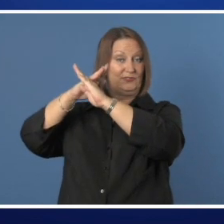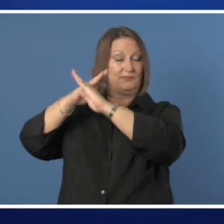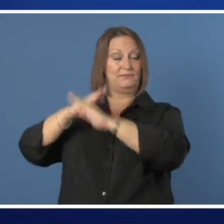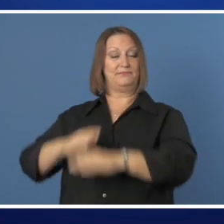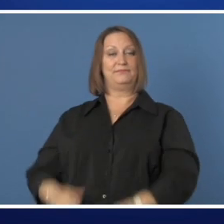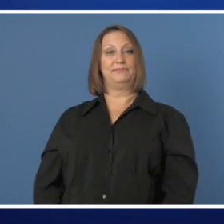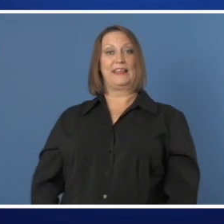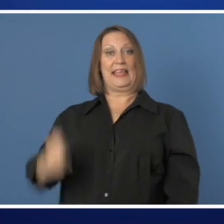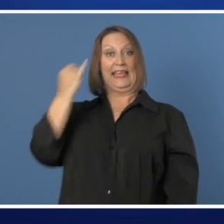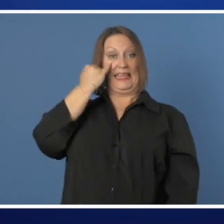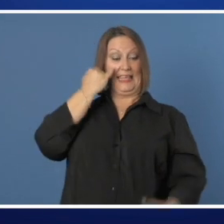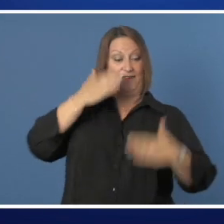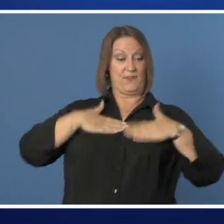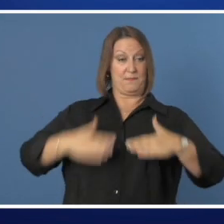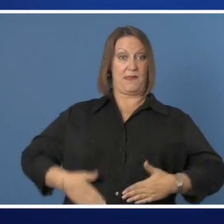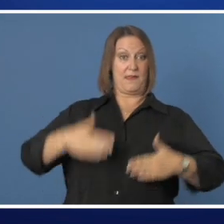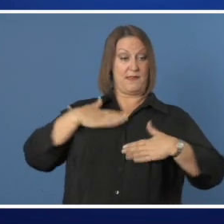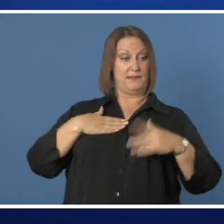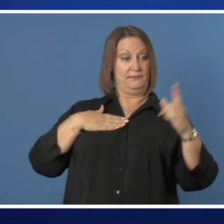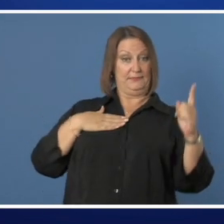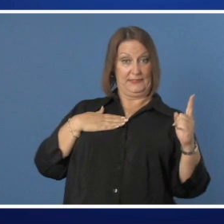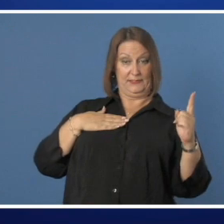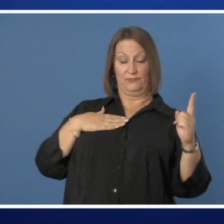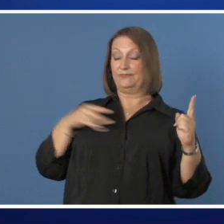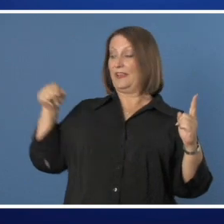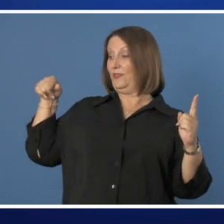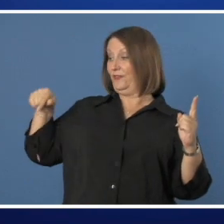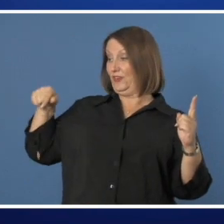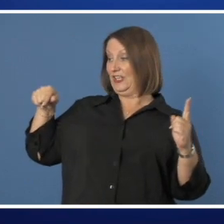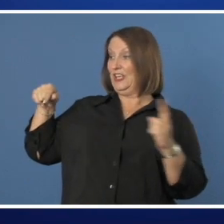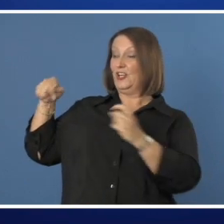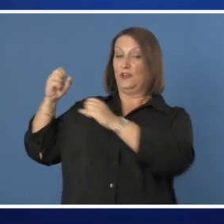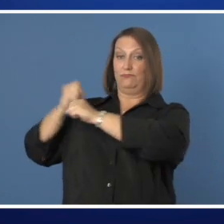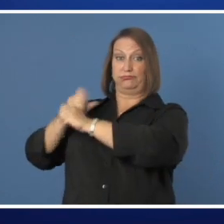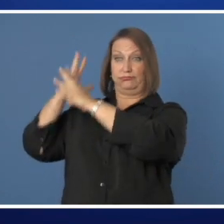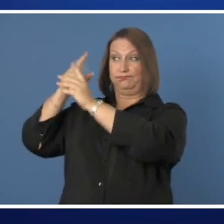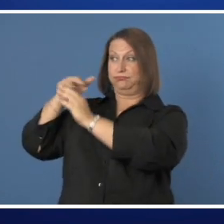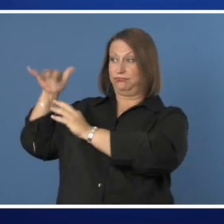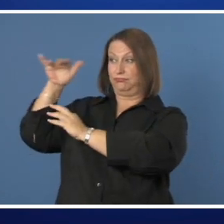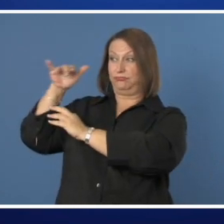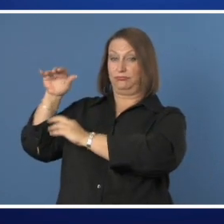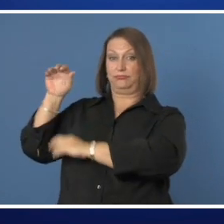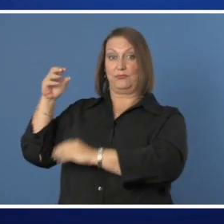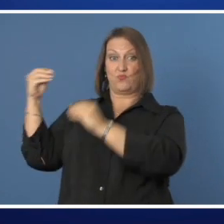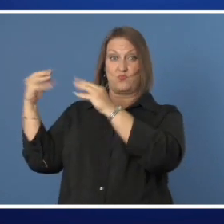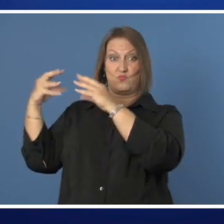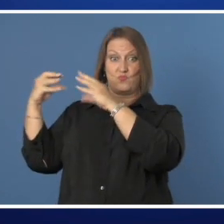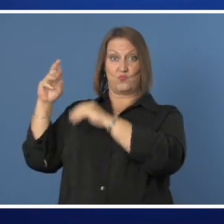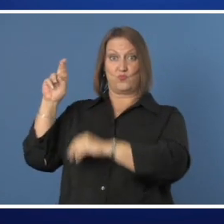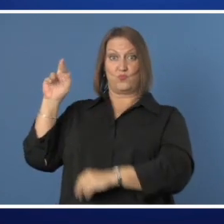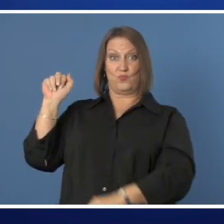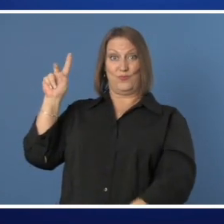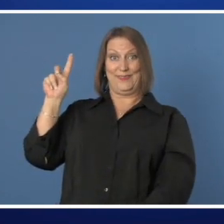If you have a thick shield between yourself and the radioactive materials,